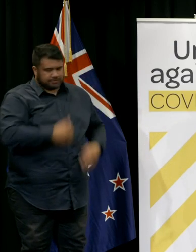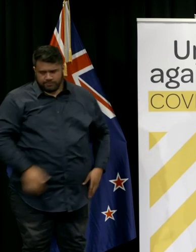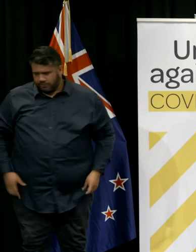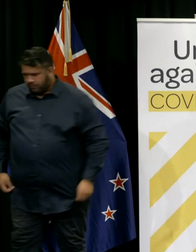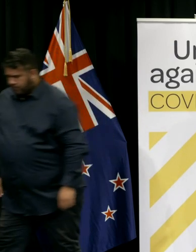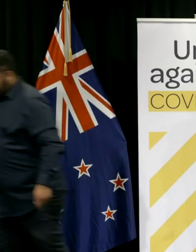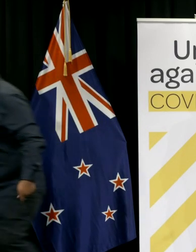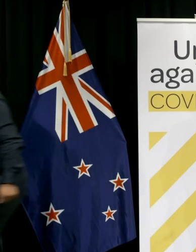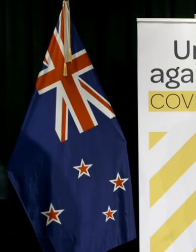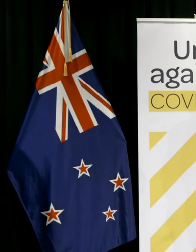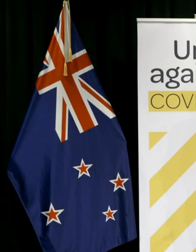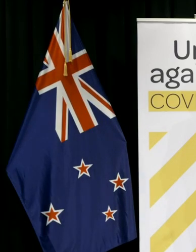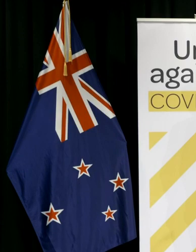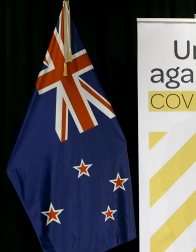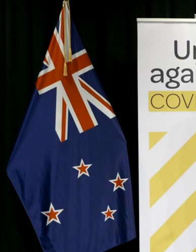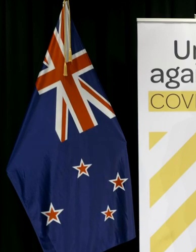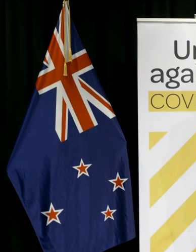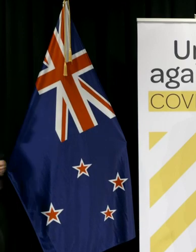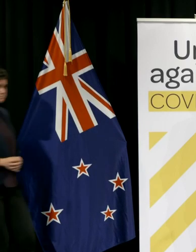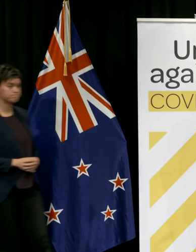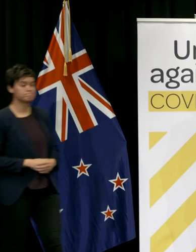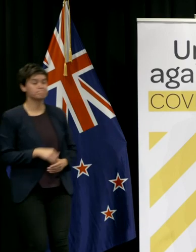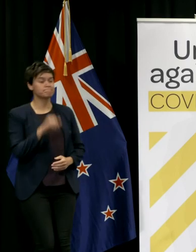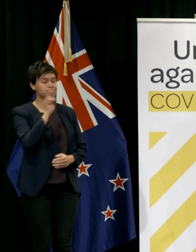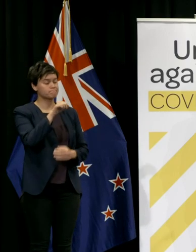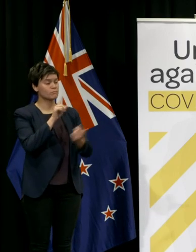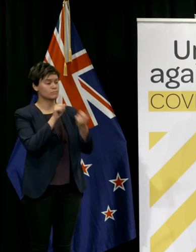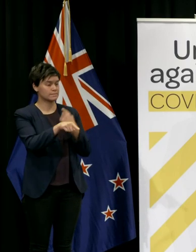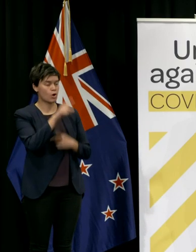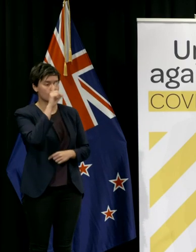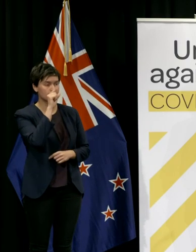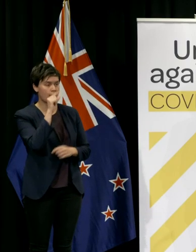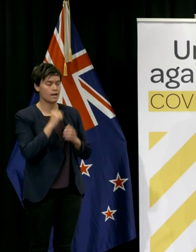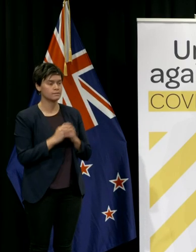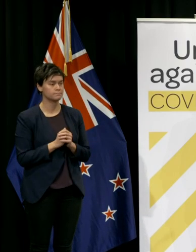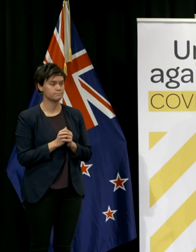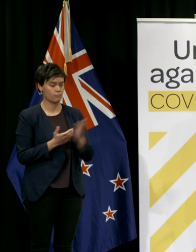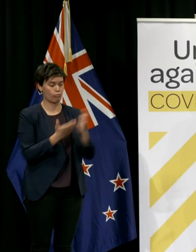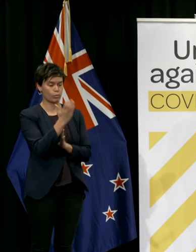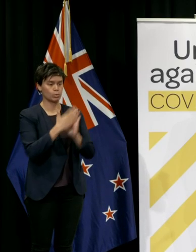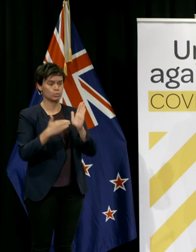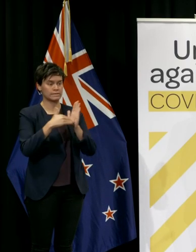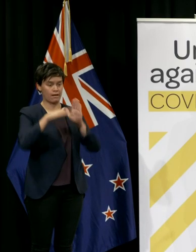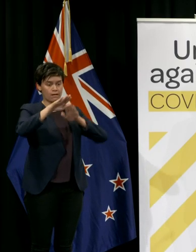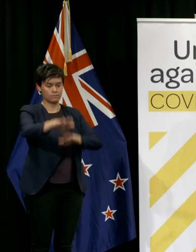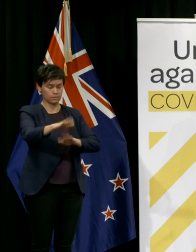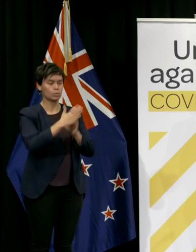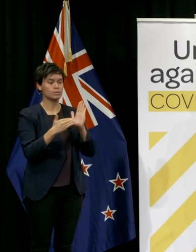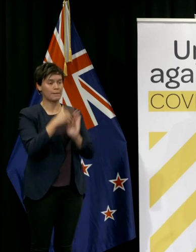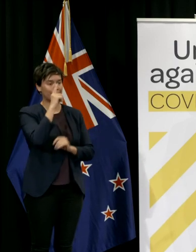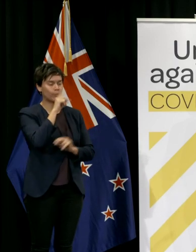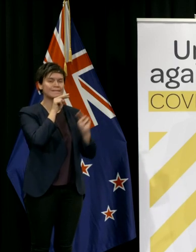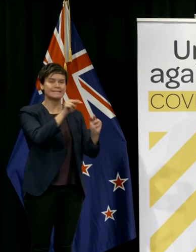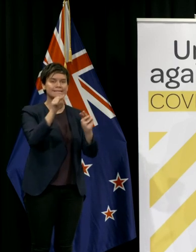So right around New Zealand, you will see the very friendly face of the New Zealand police. As we engage